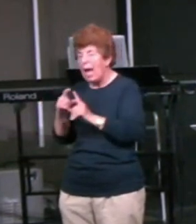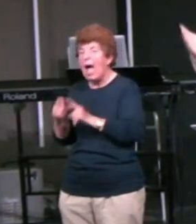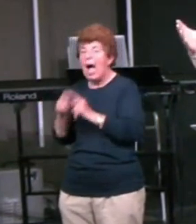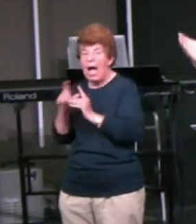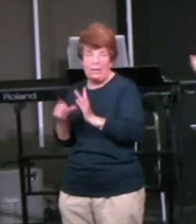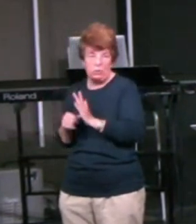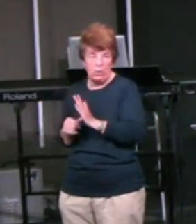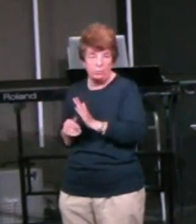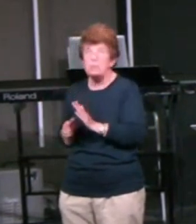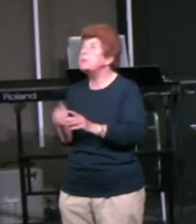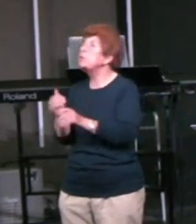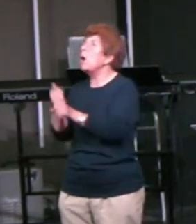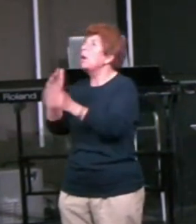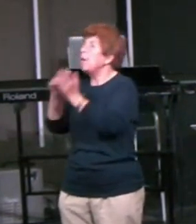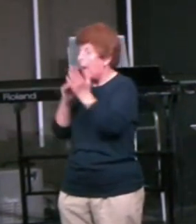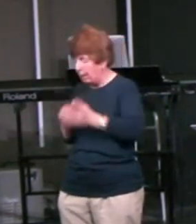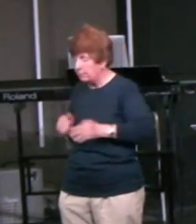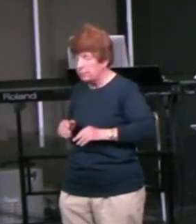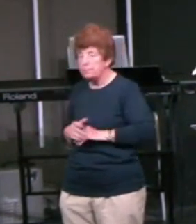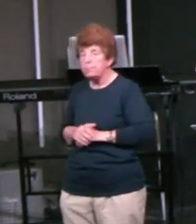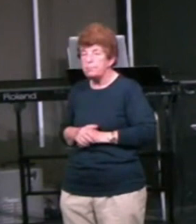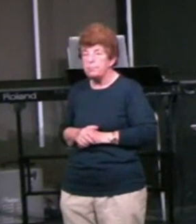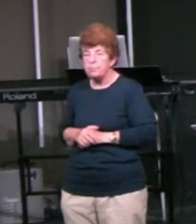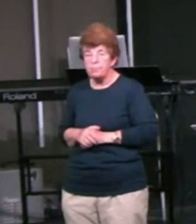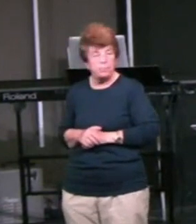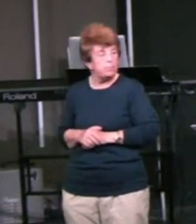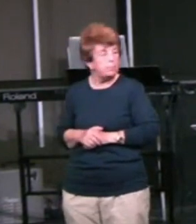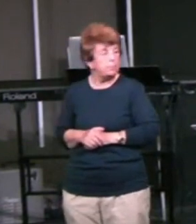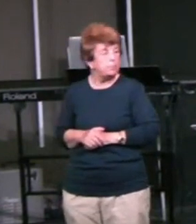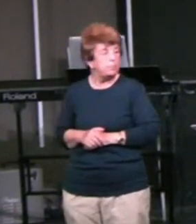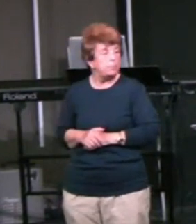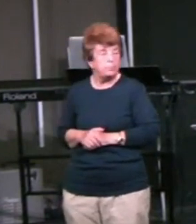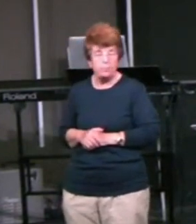oh, God, can you help us? That sort of an attitude.